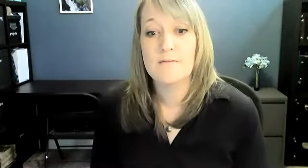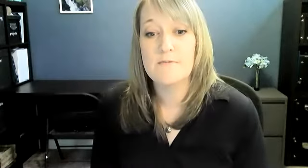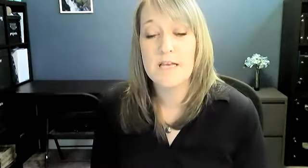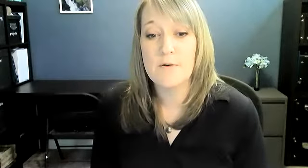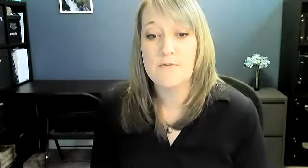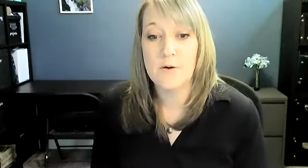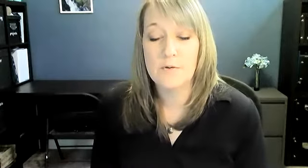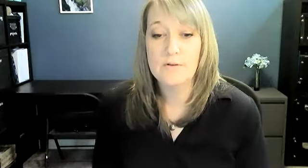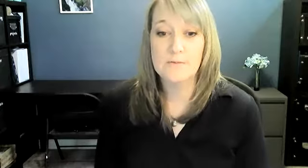Video phone,